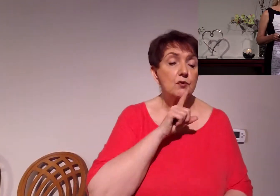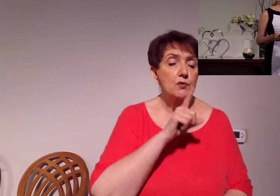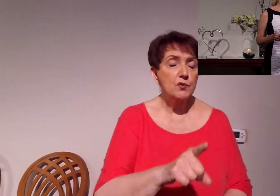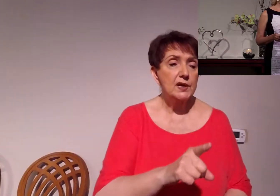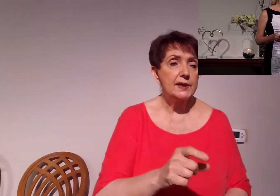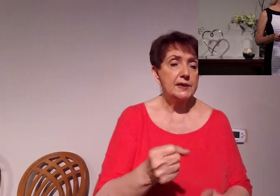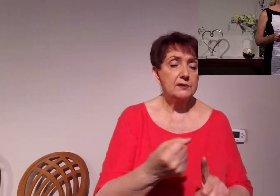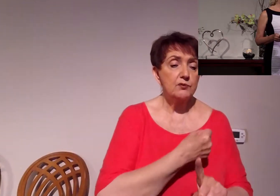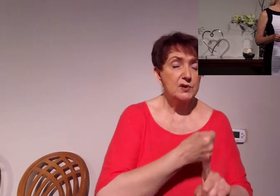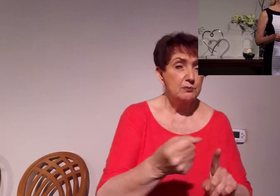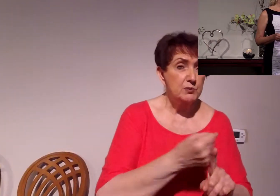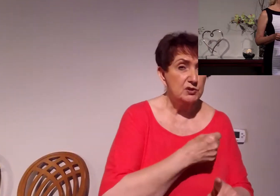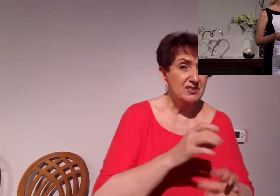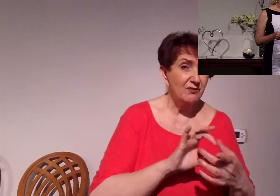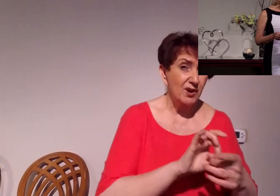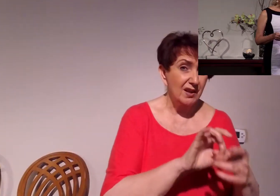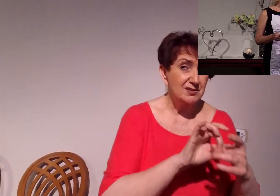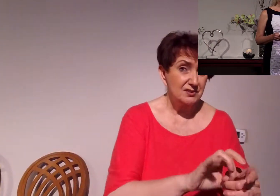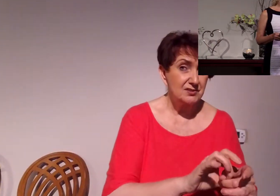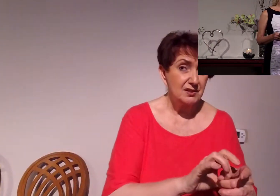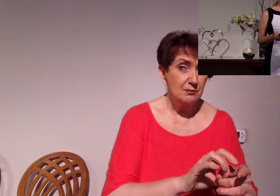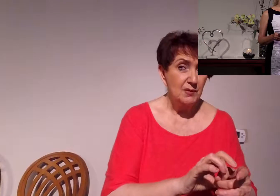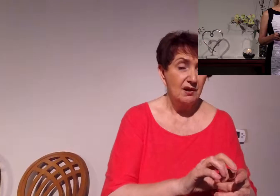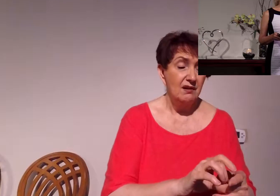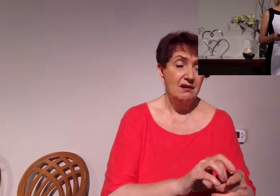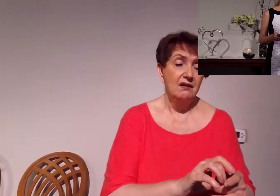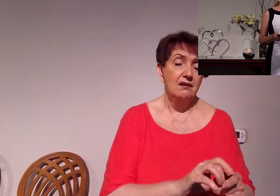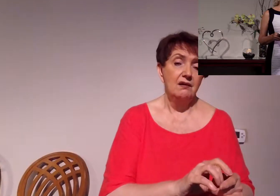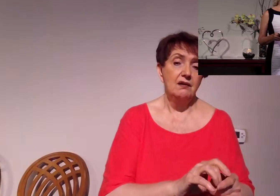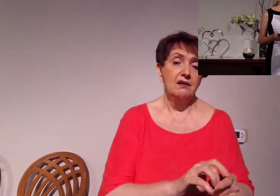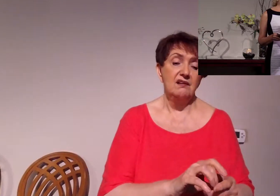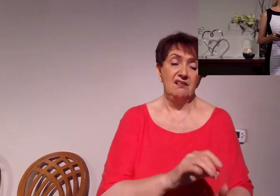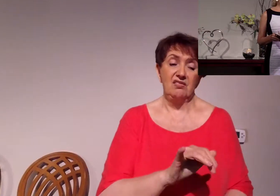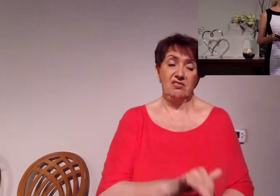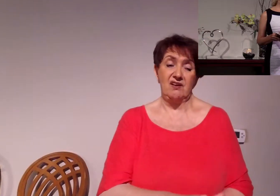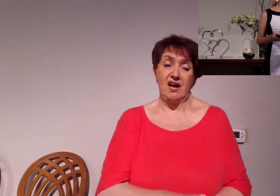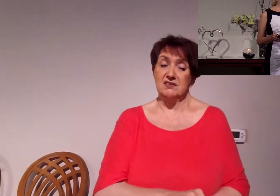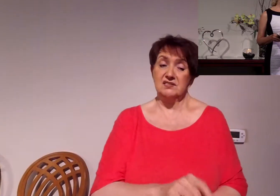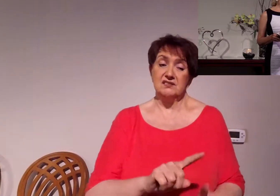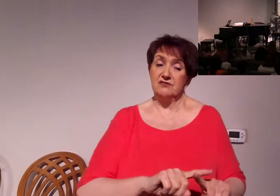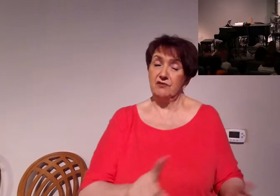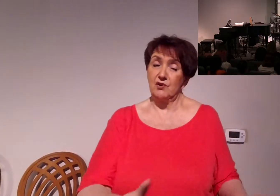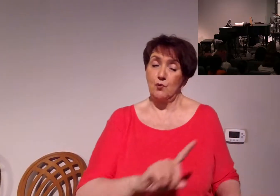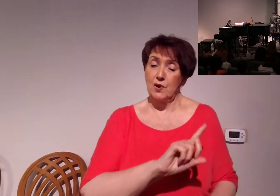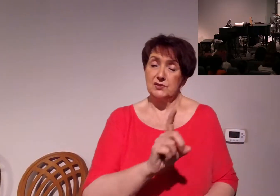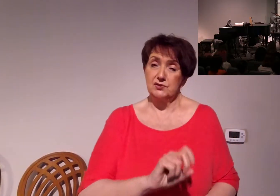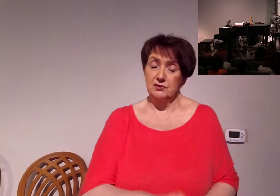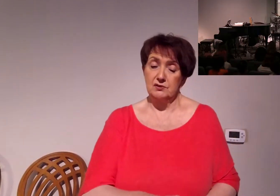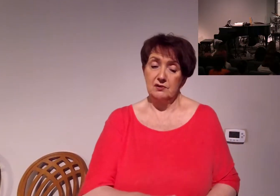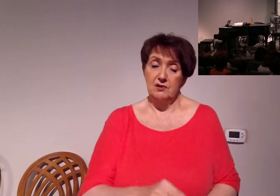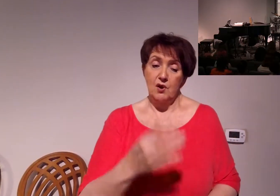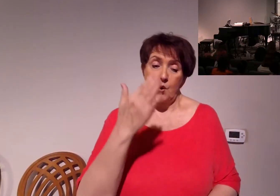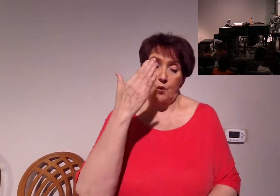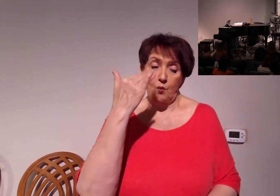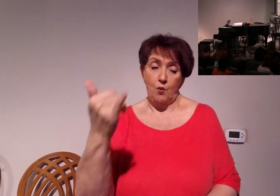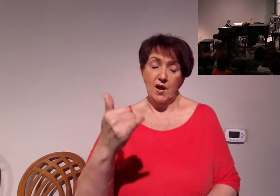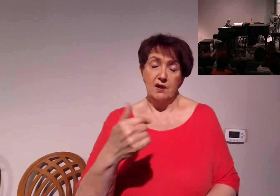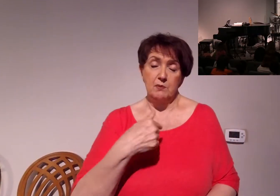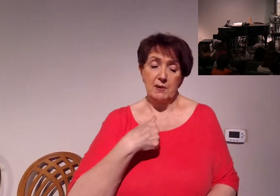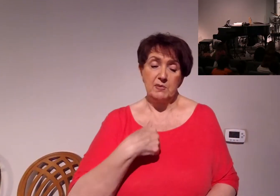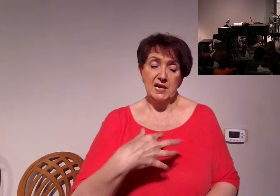abusive, dysfunctional relationship, that is then another question. Why am I being